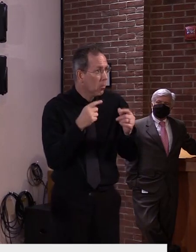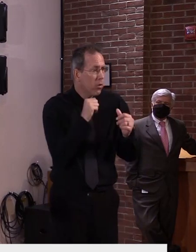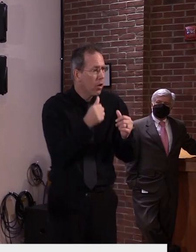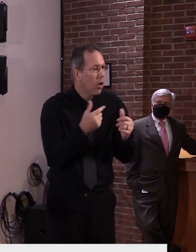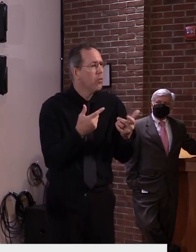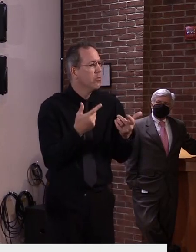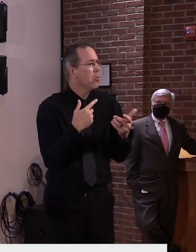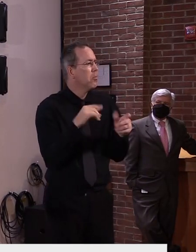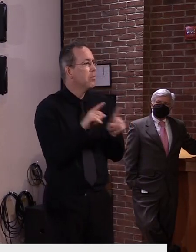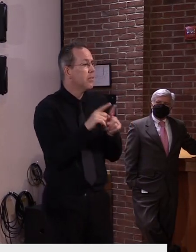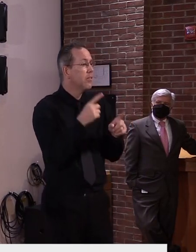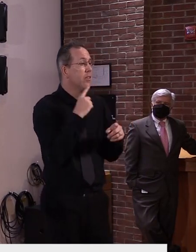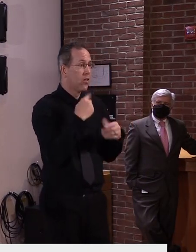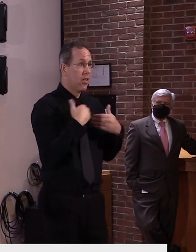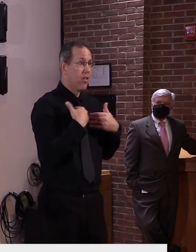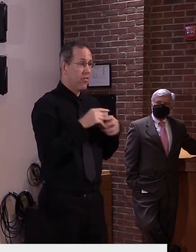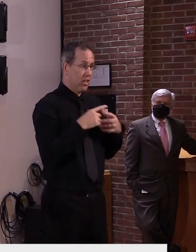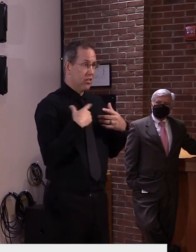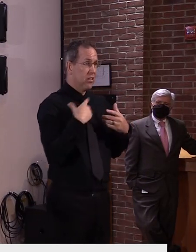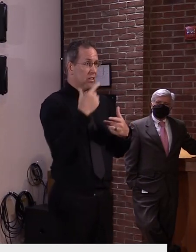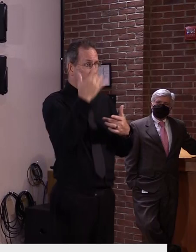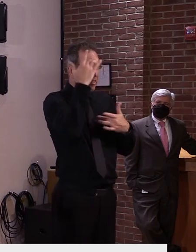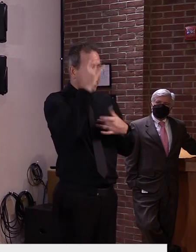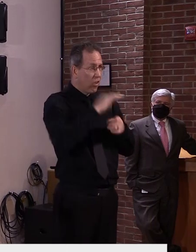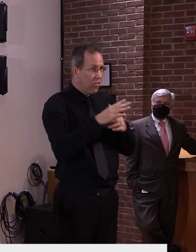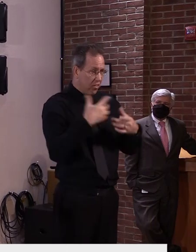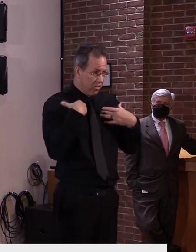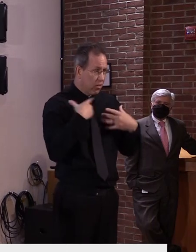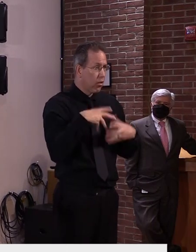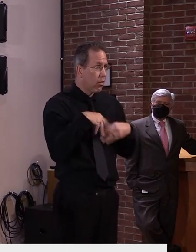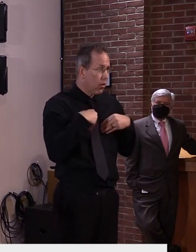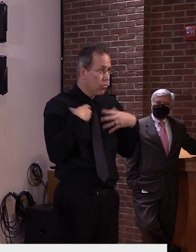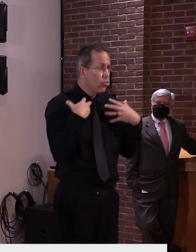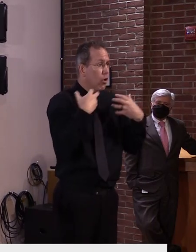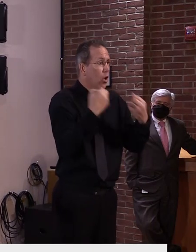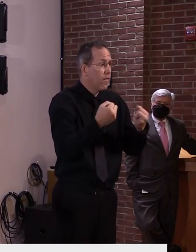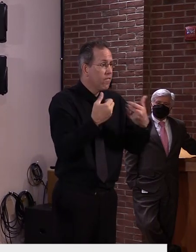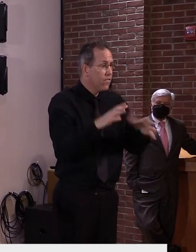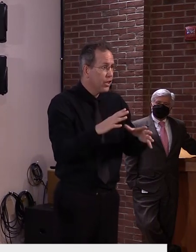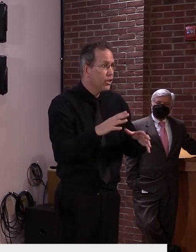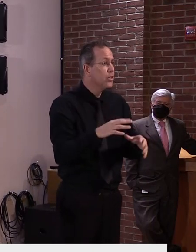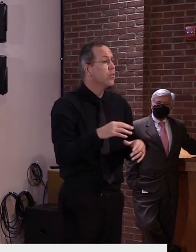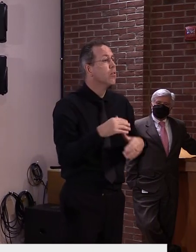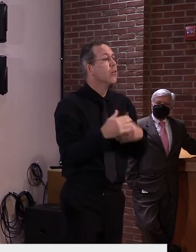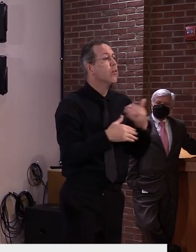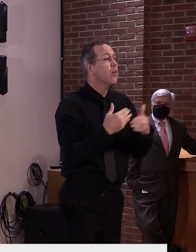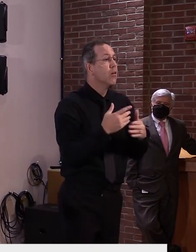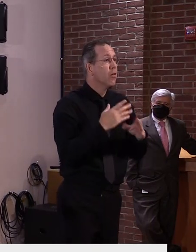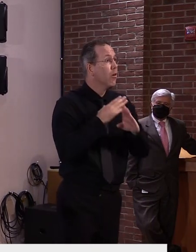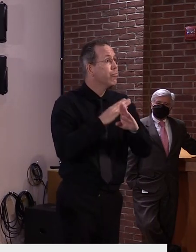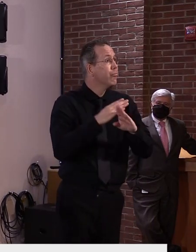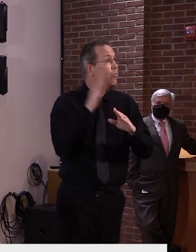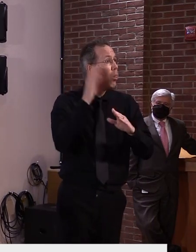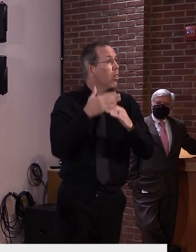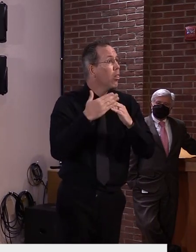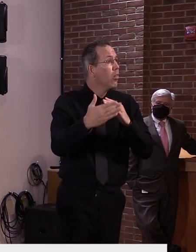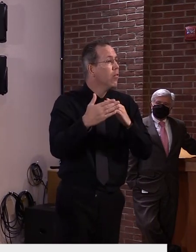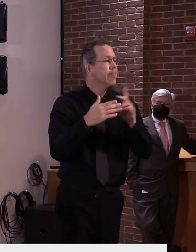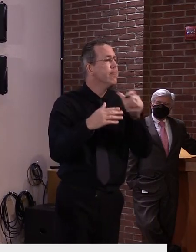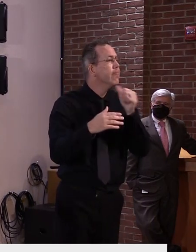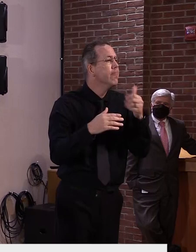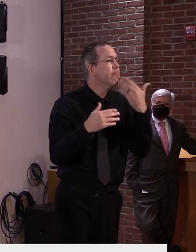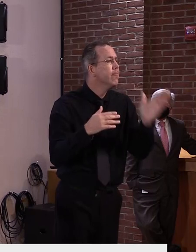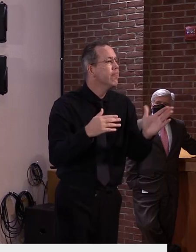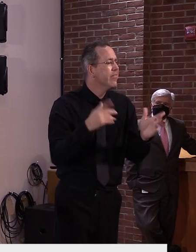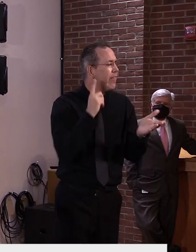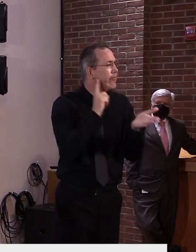your body. And we would most likely advise people to get vaccinated. The most utility they have right now, which